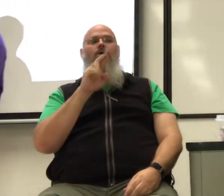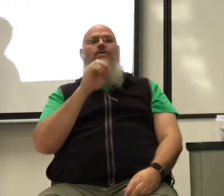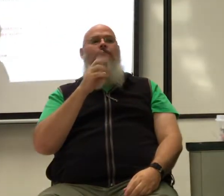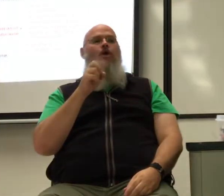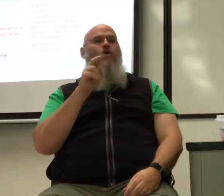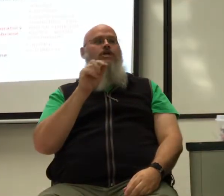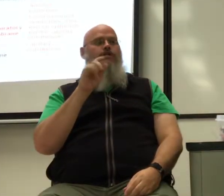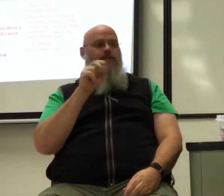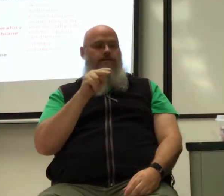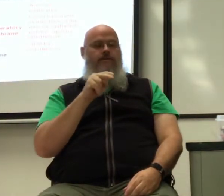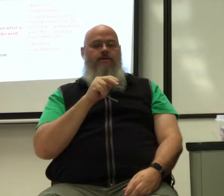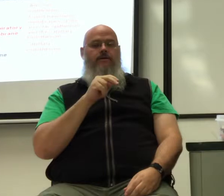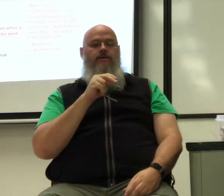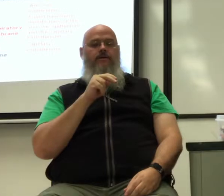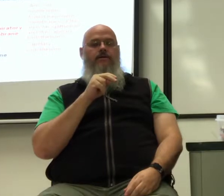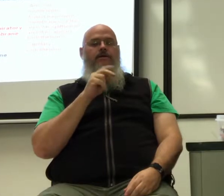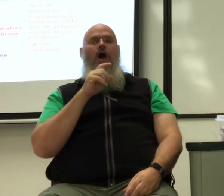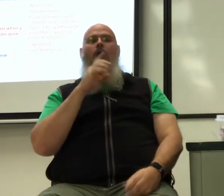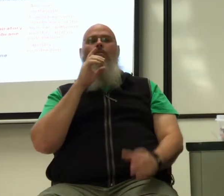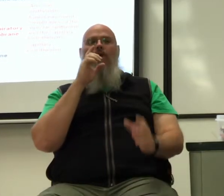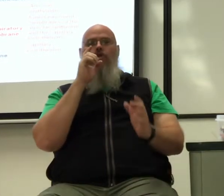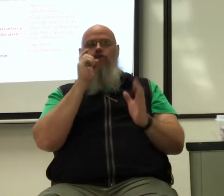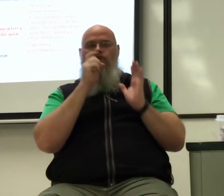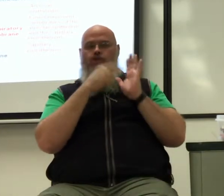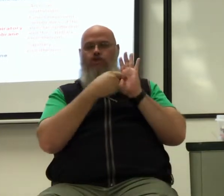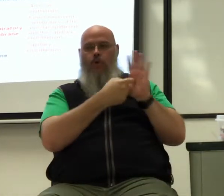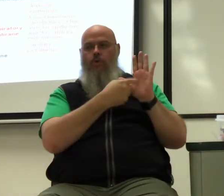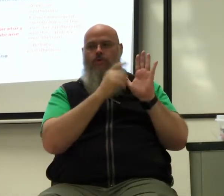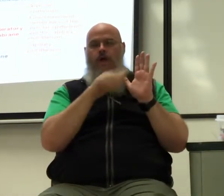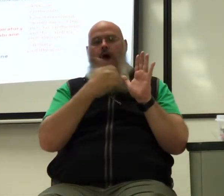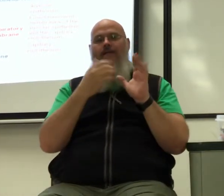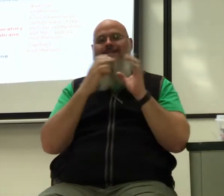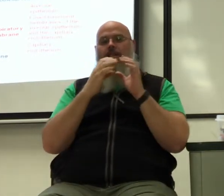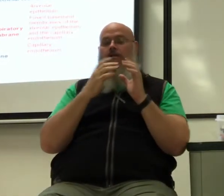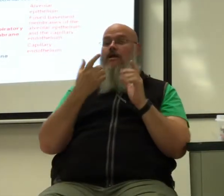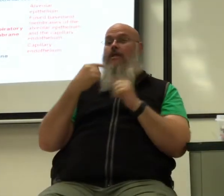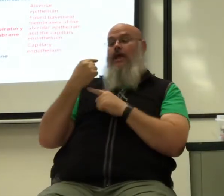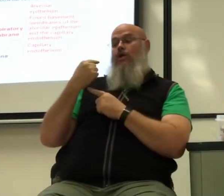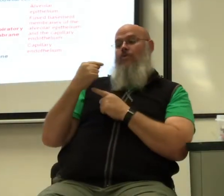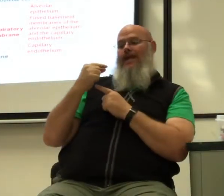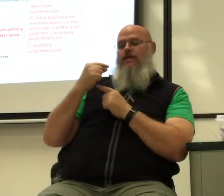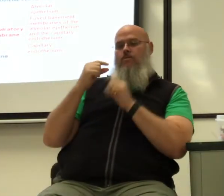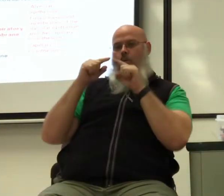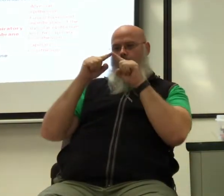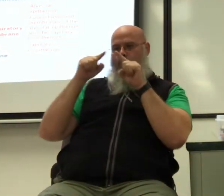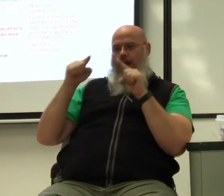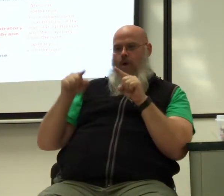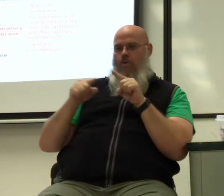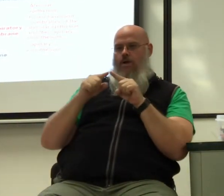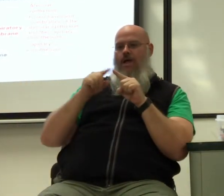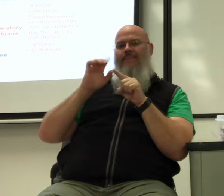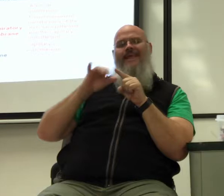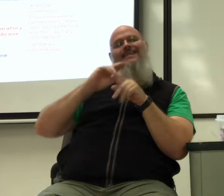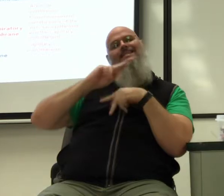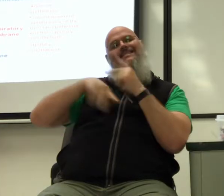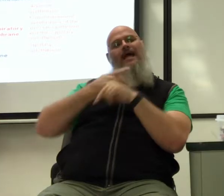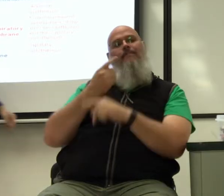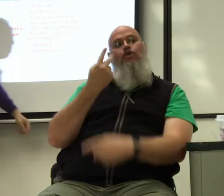me define the other cells that are shown here. This green cell that's more round is the type 2